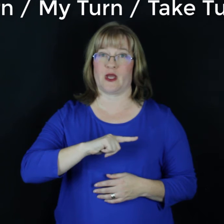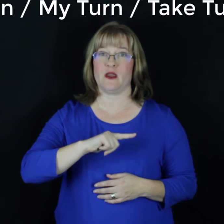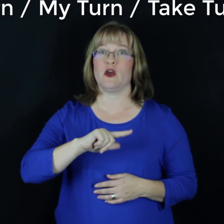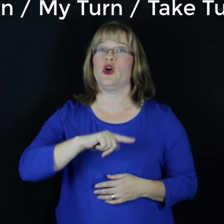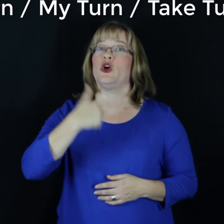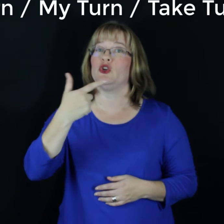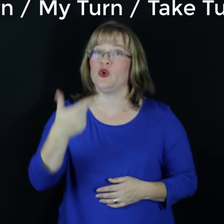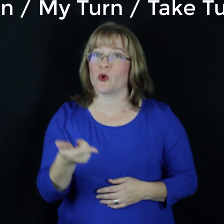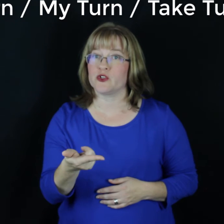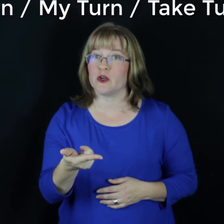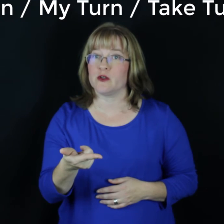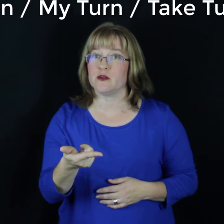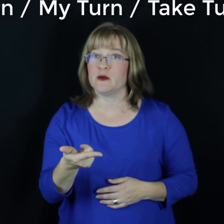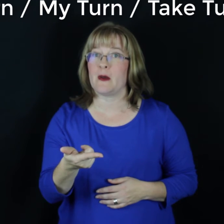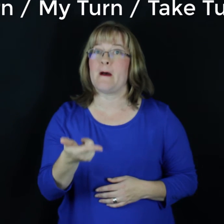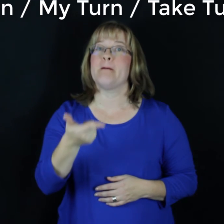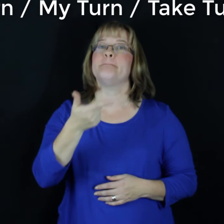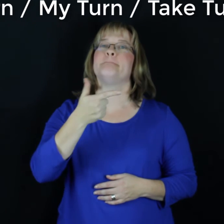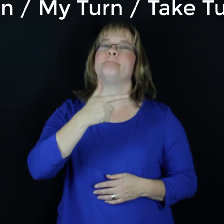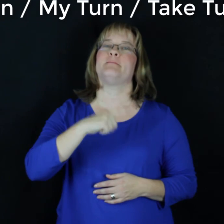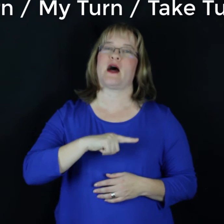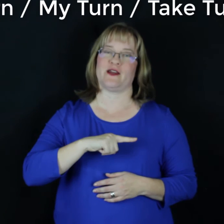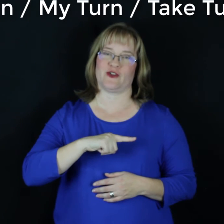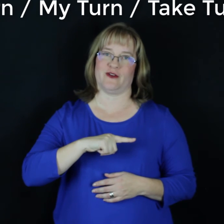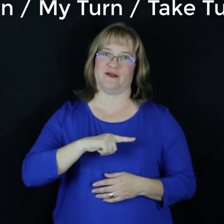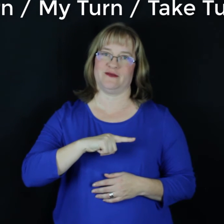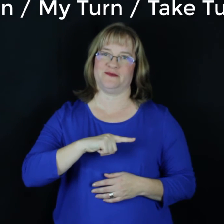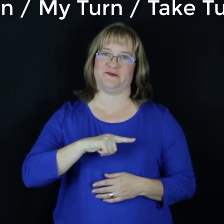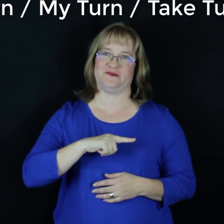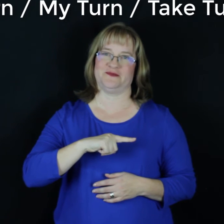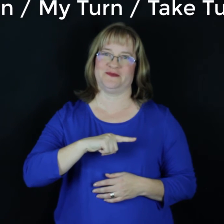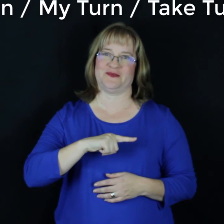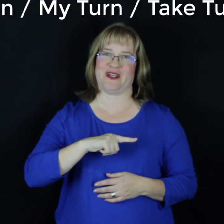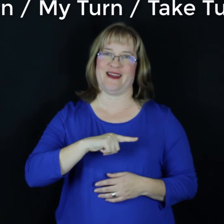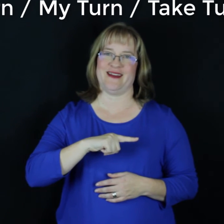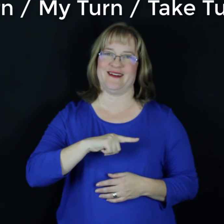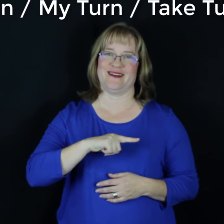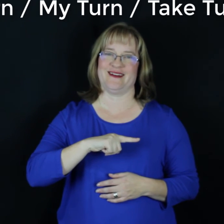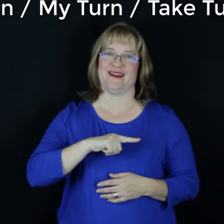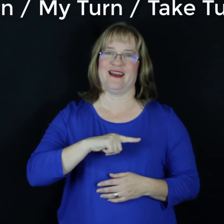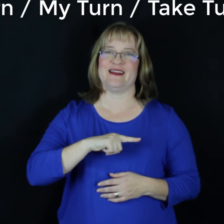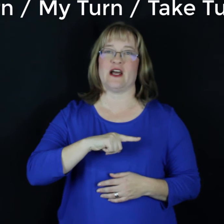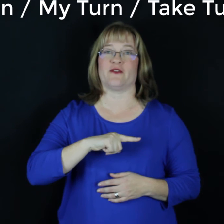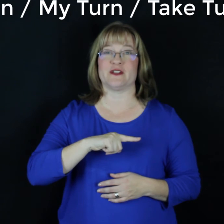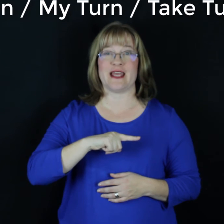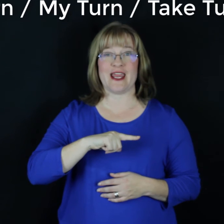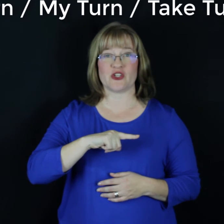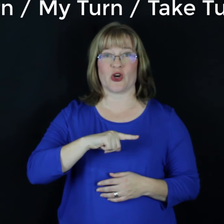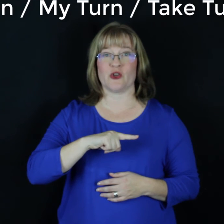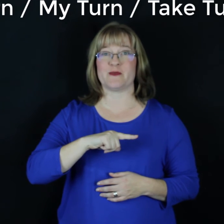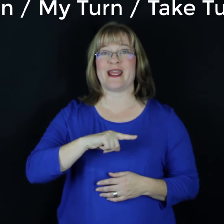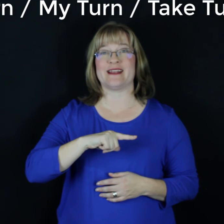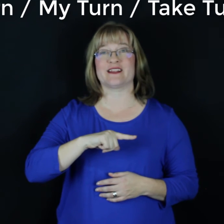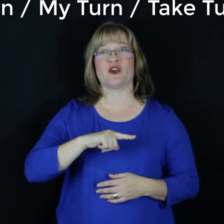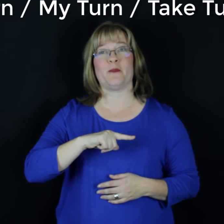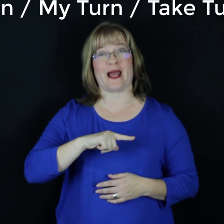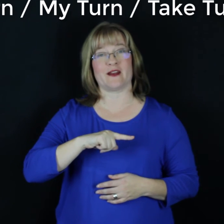Okay? Your turn. My turn. Okay? Now for take turns, my hand's going to go back and